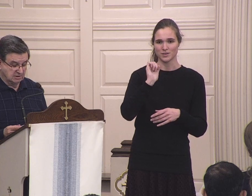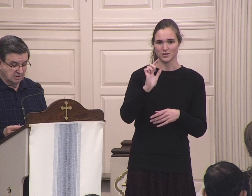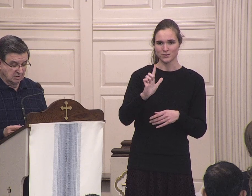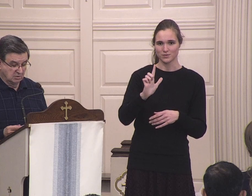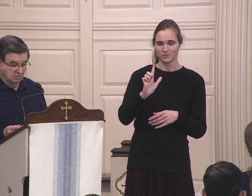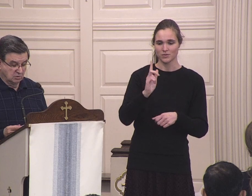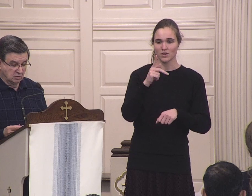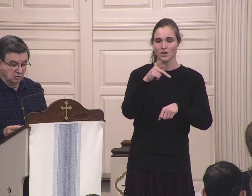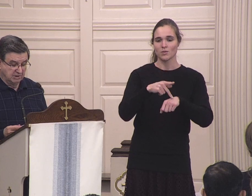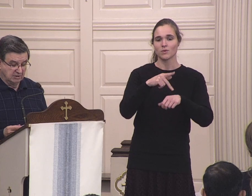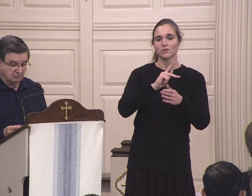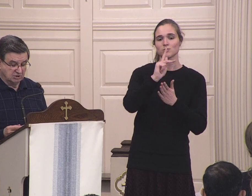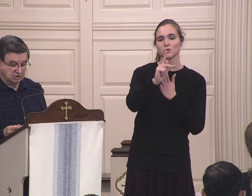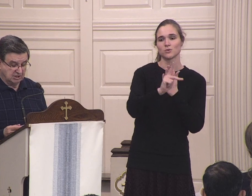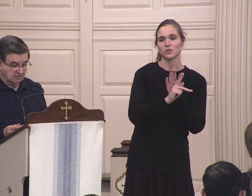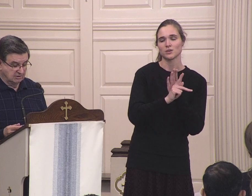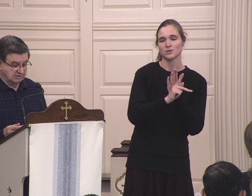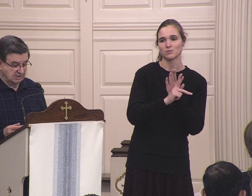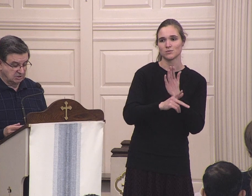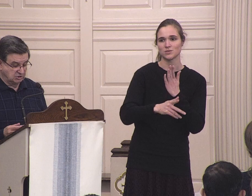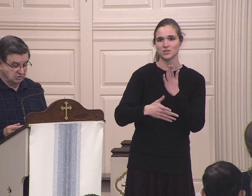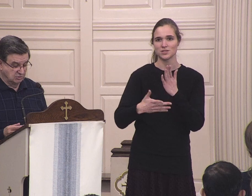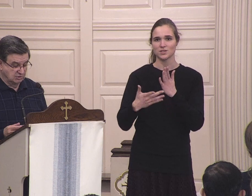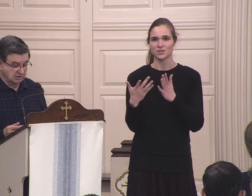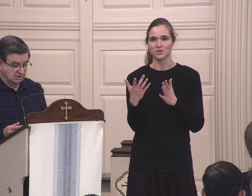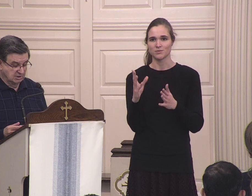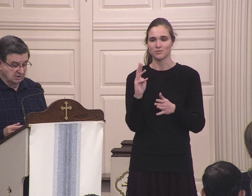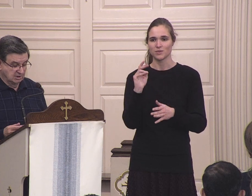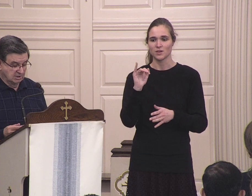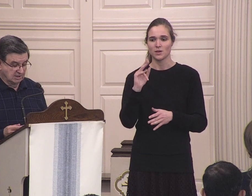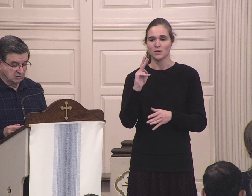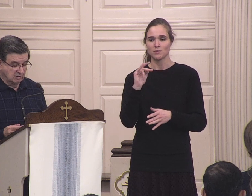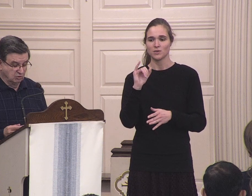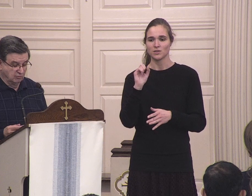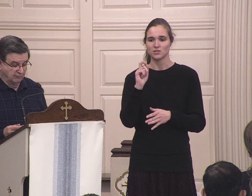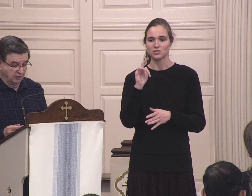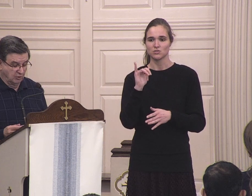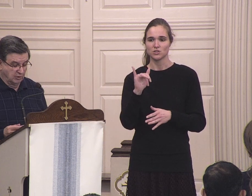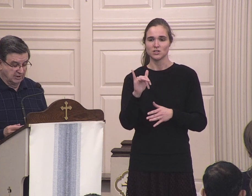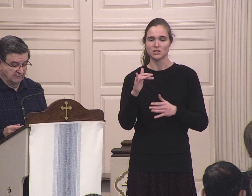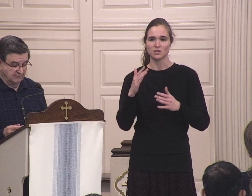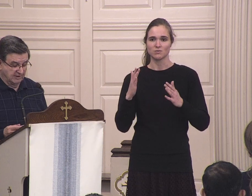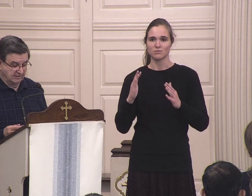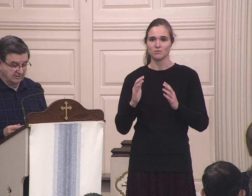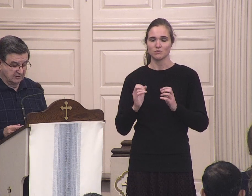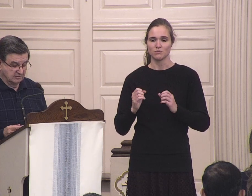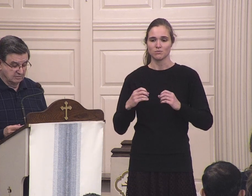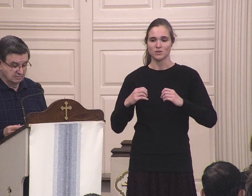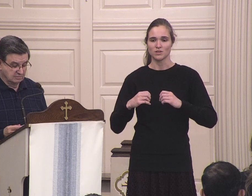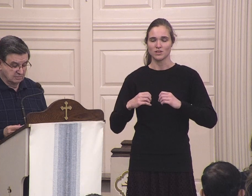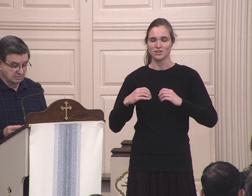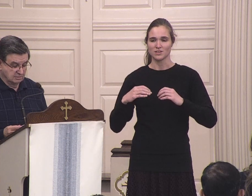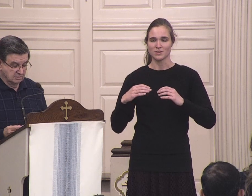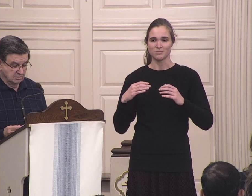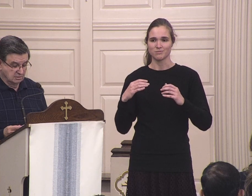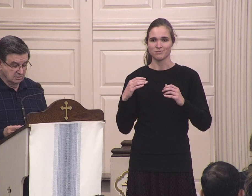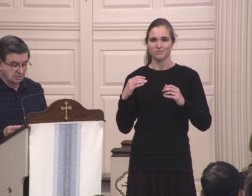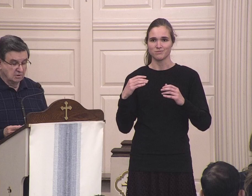ministries will be enriched here at St. Jude's as we move forward in faith.